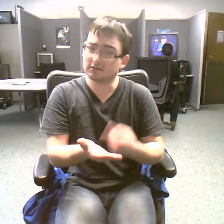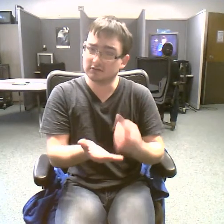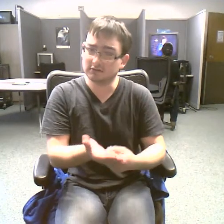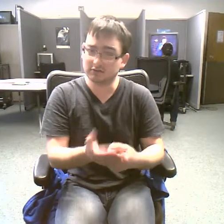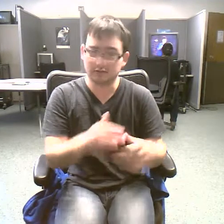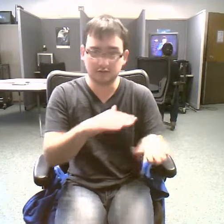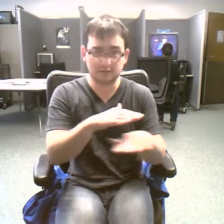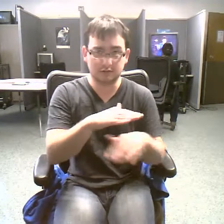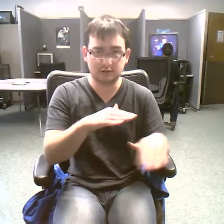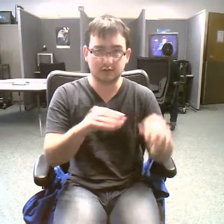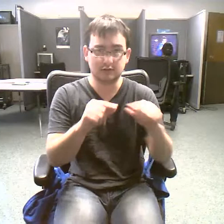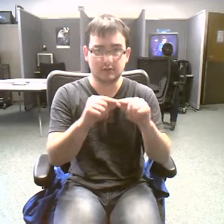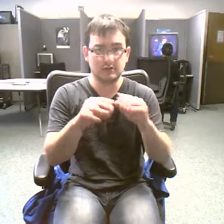basics for cell biology.